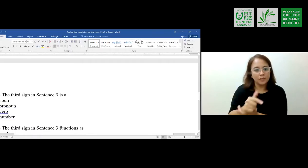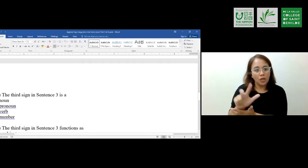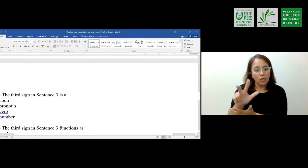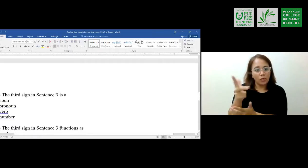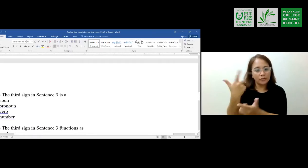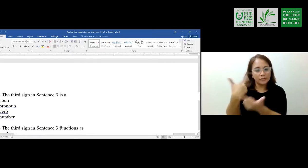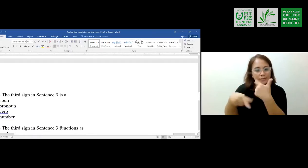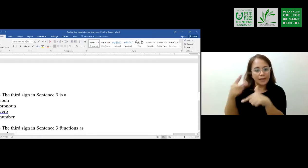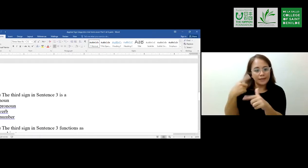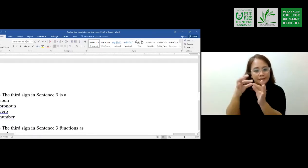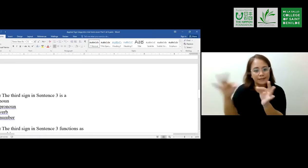sentence 3.